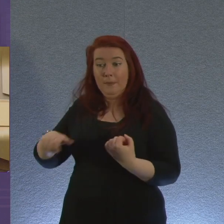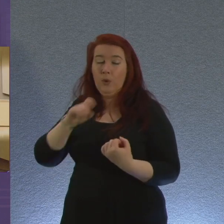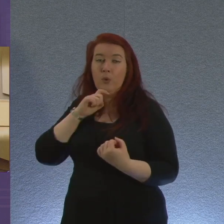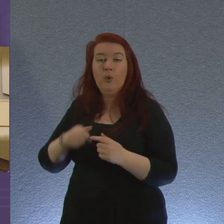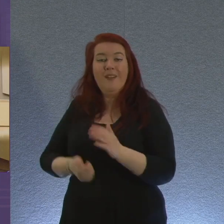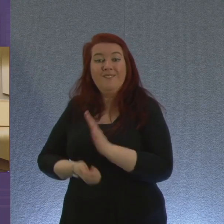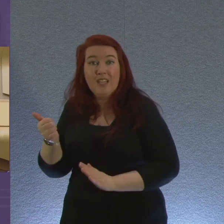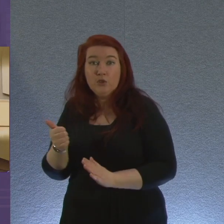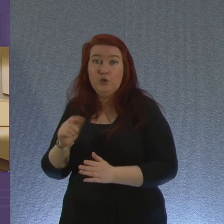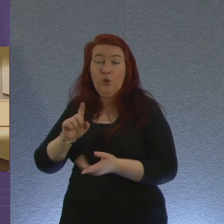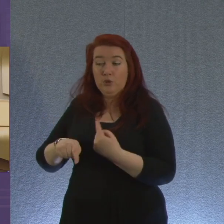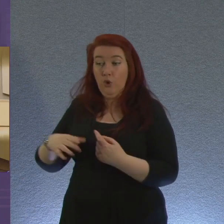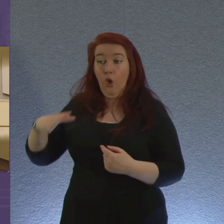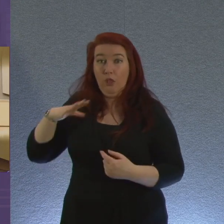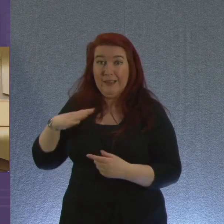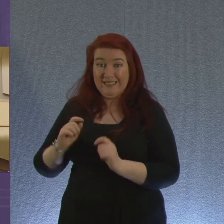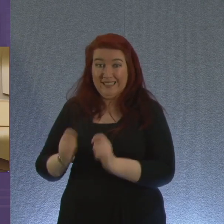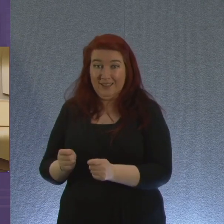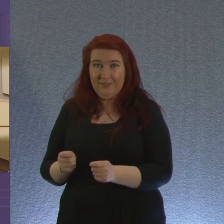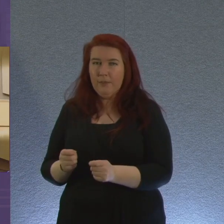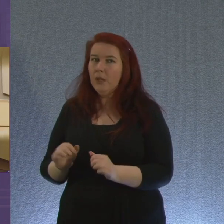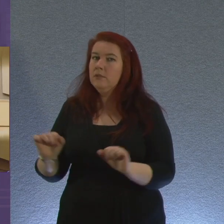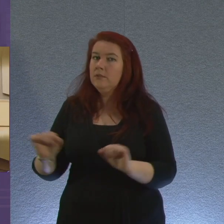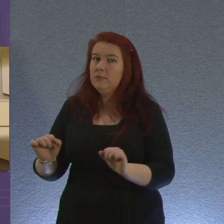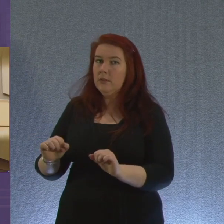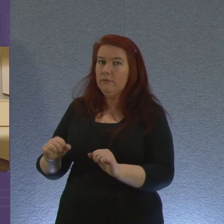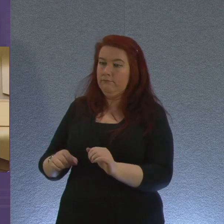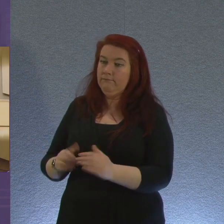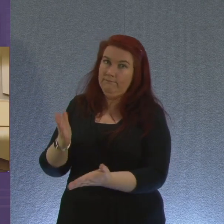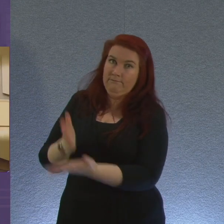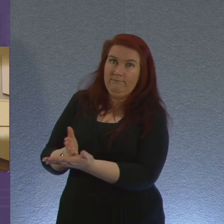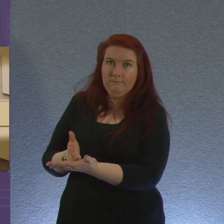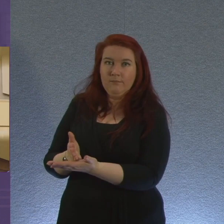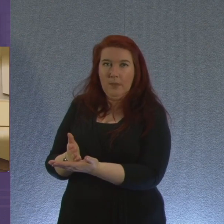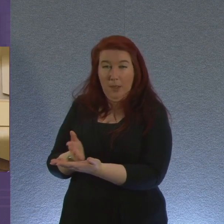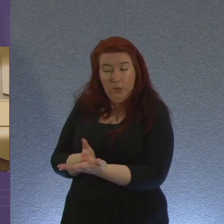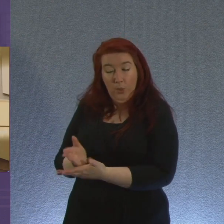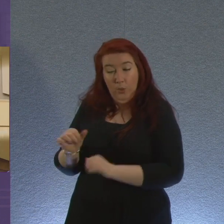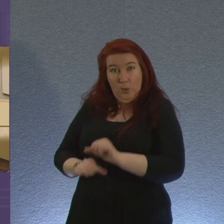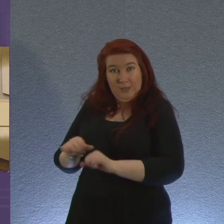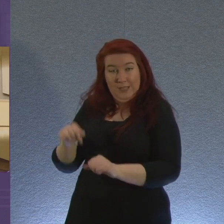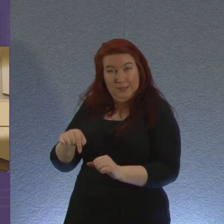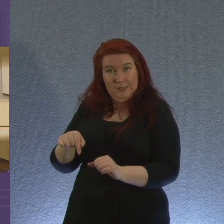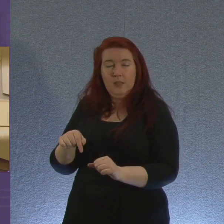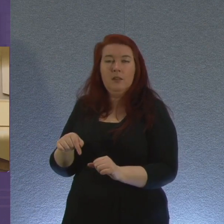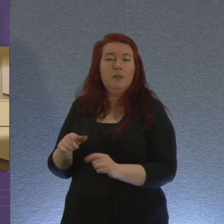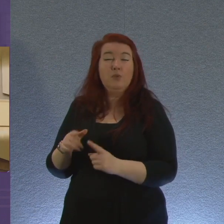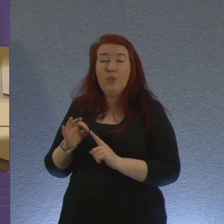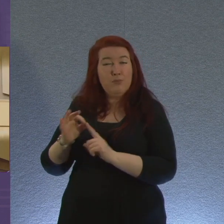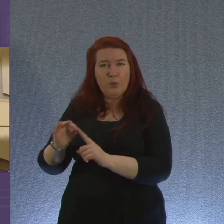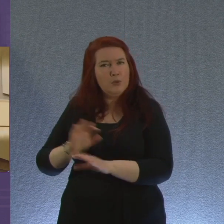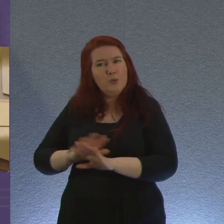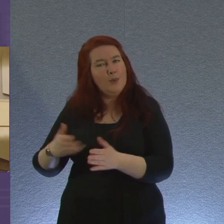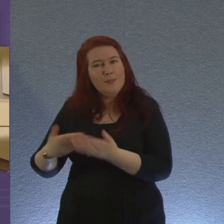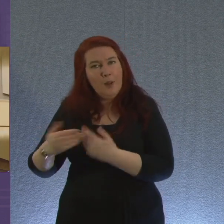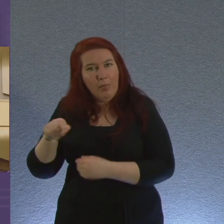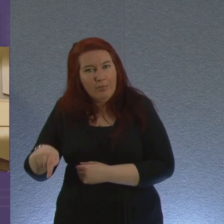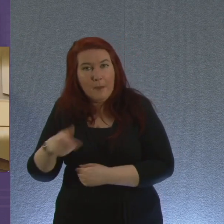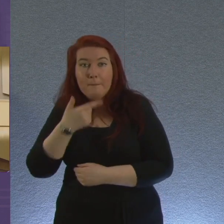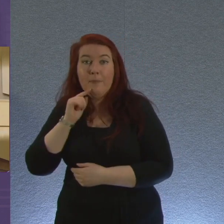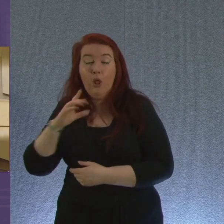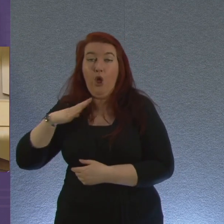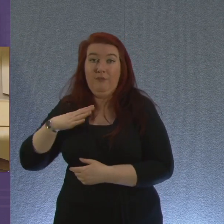have already been granted, but which have not been enforced. And the proposals explicitly do not deal with those who have already had